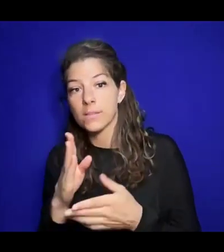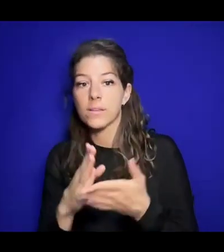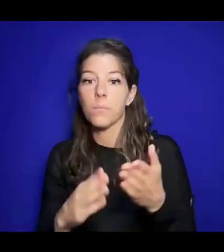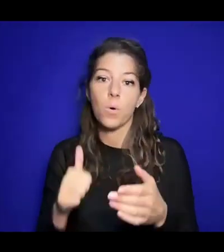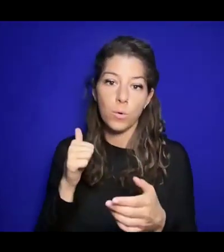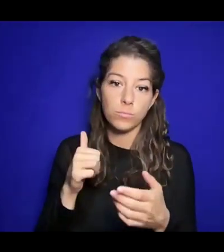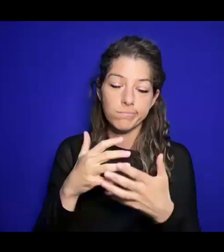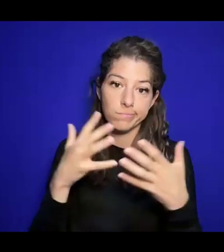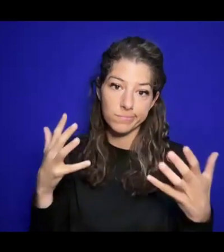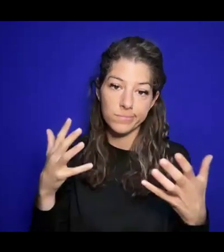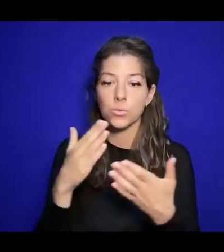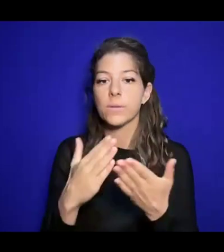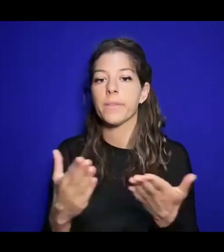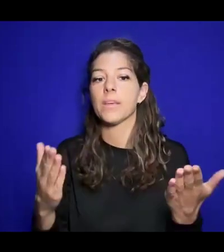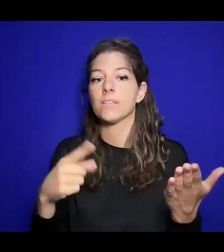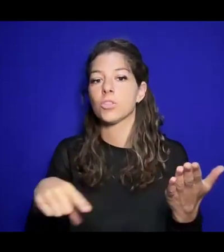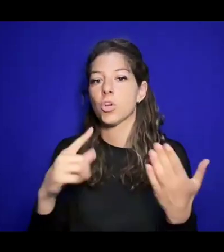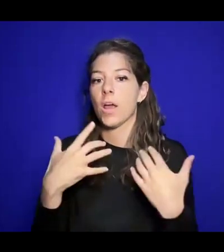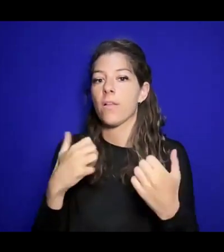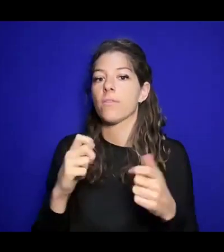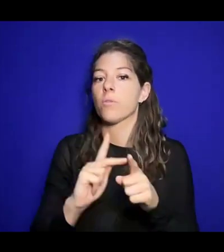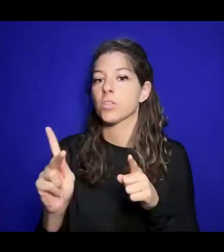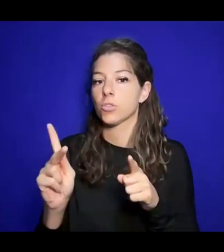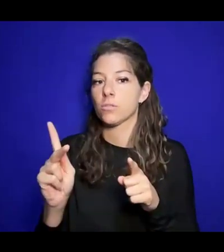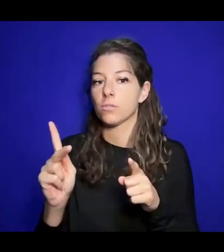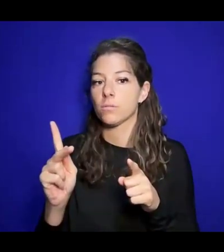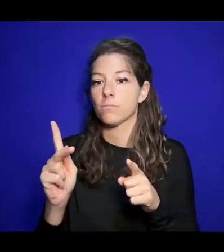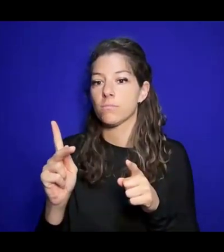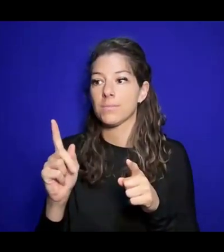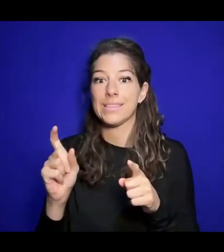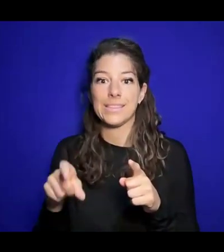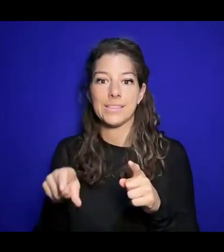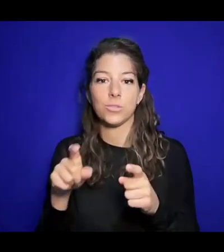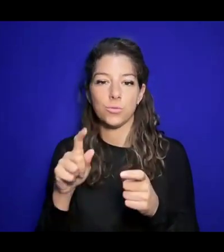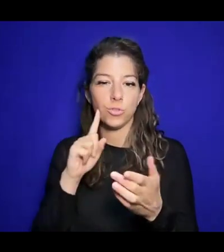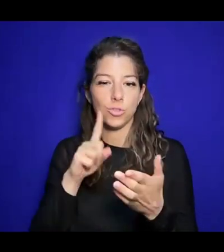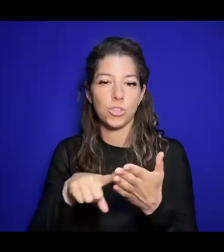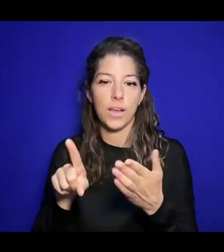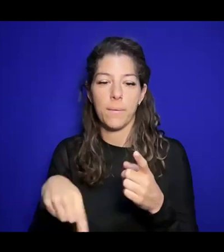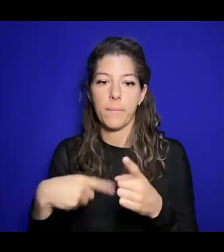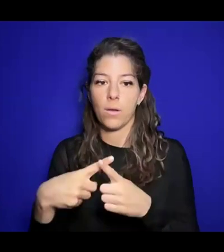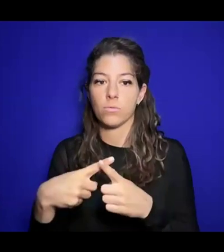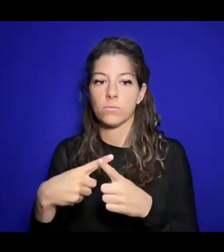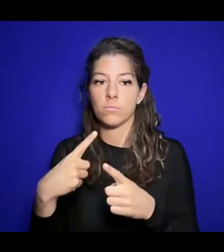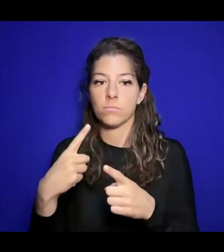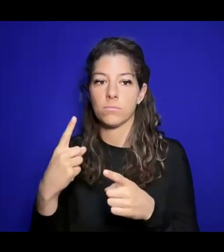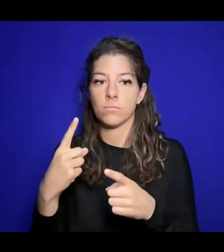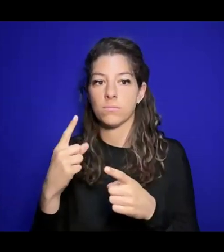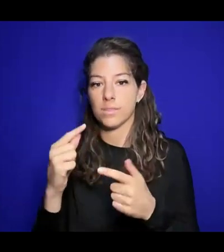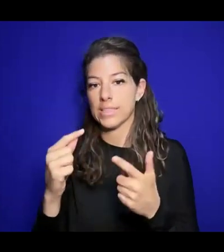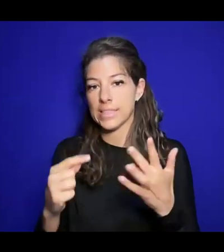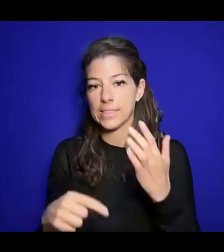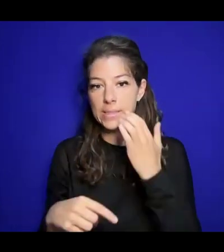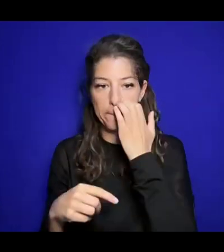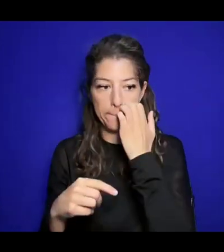won't. So these are some of the things that your health professional needs to check about these things. Make